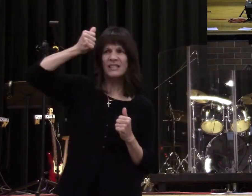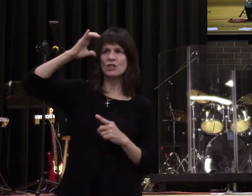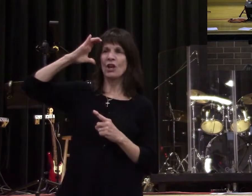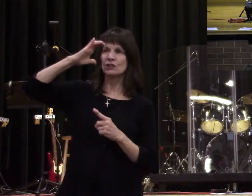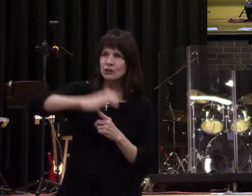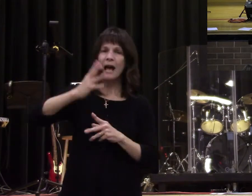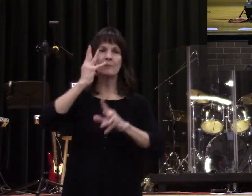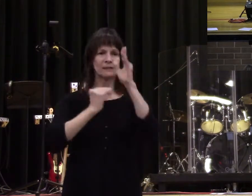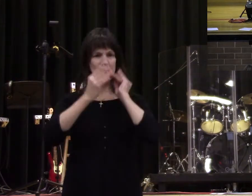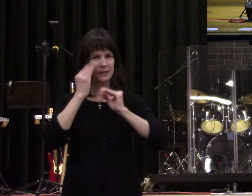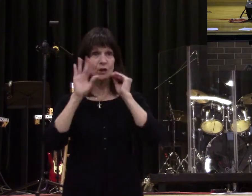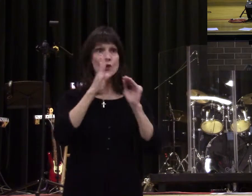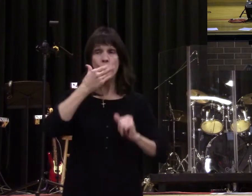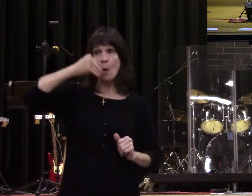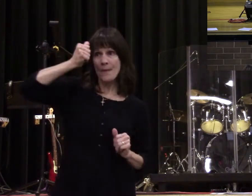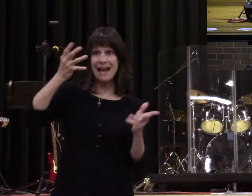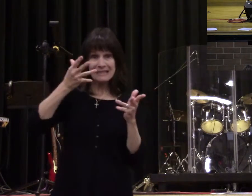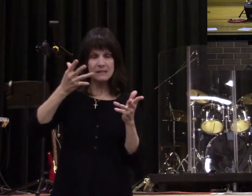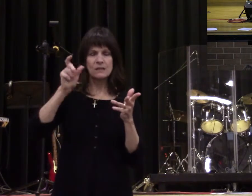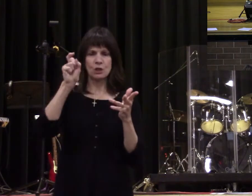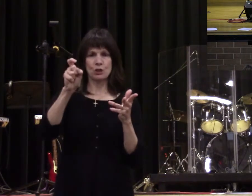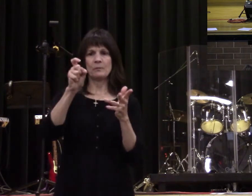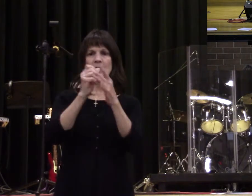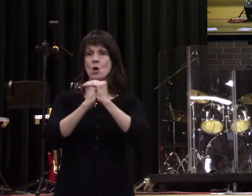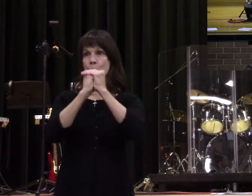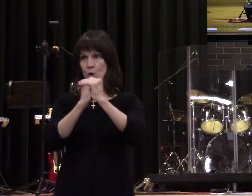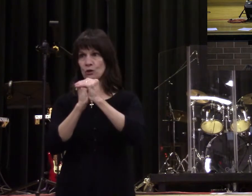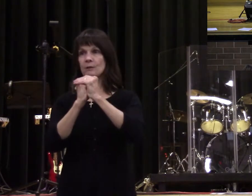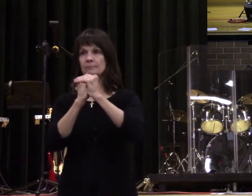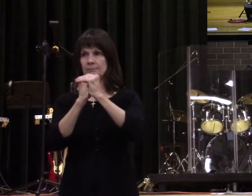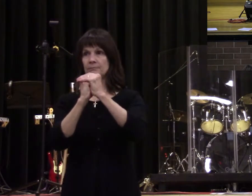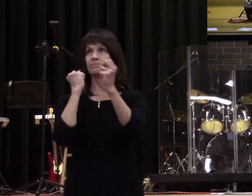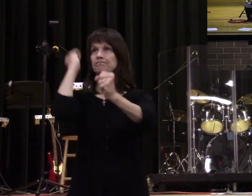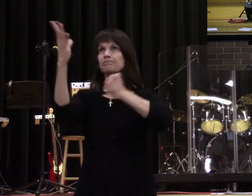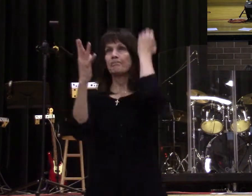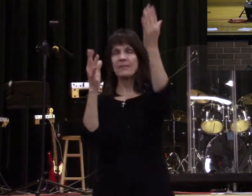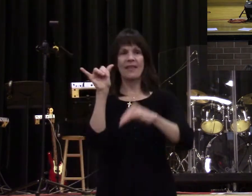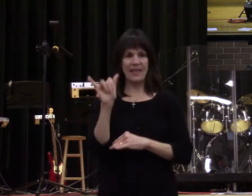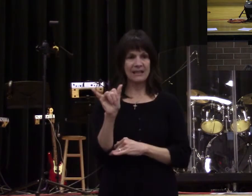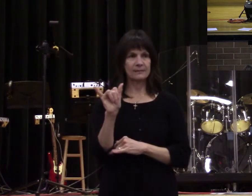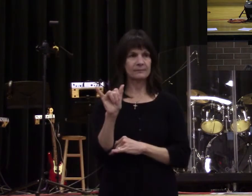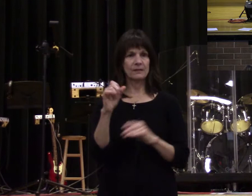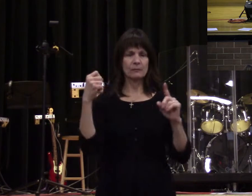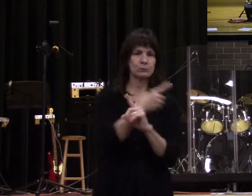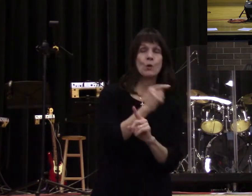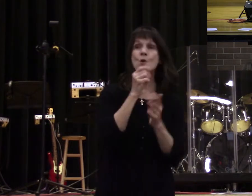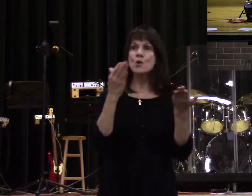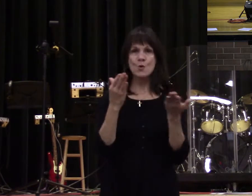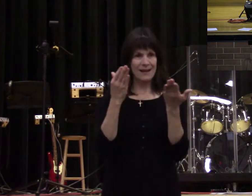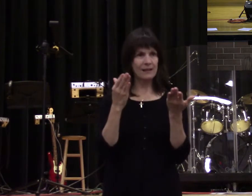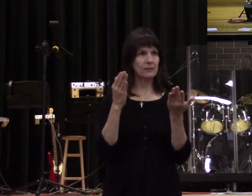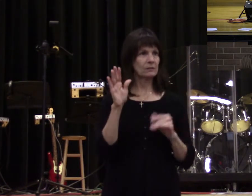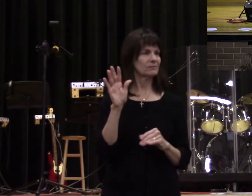Your personal best should be your worship to God. How many people here were valedictorians